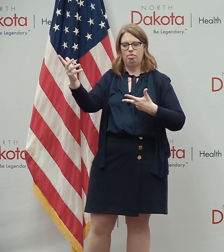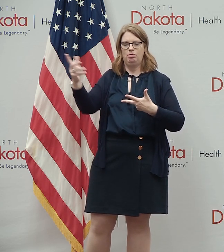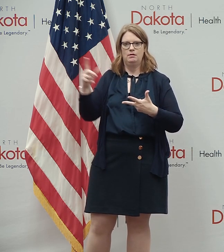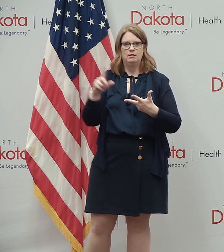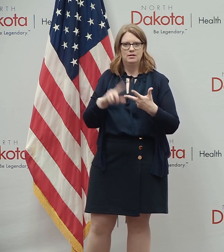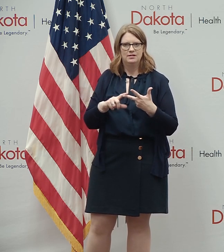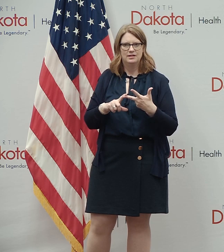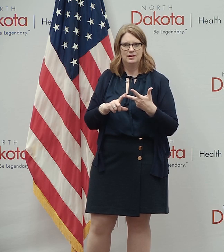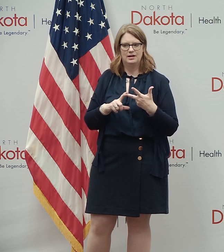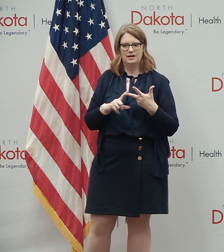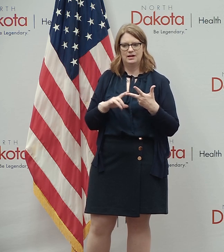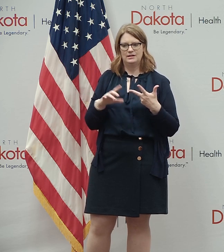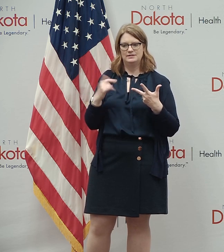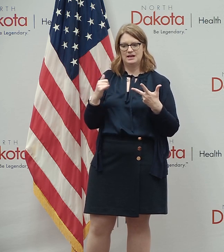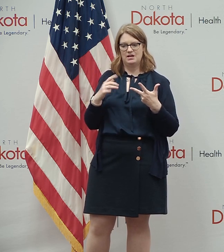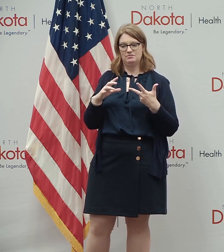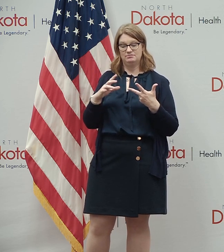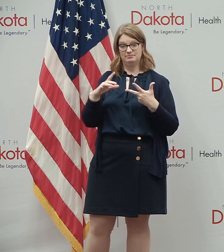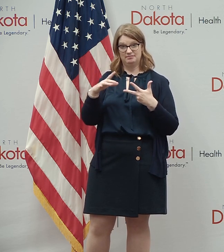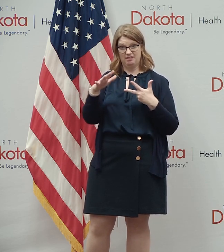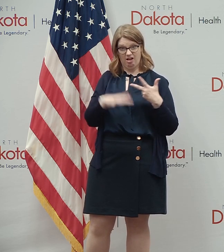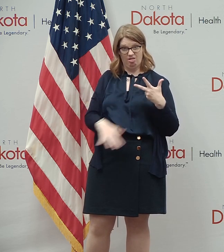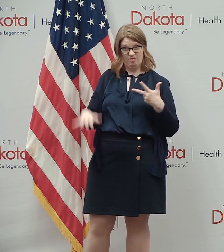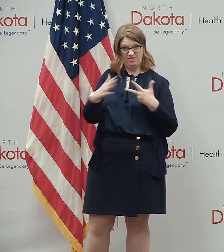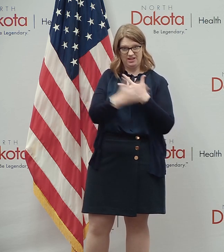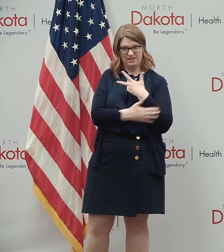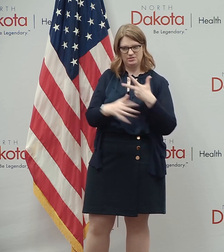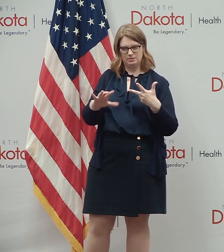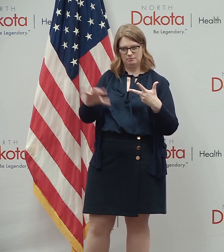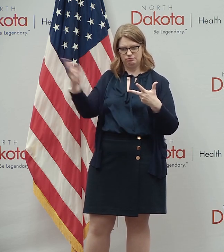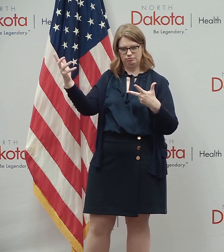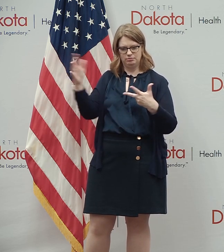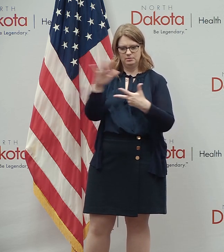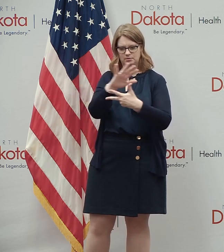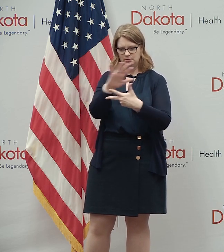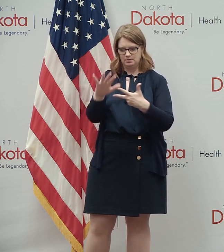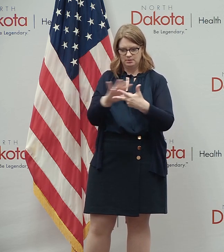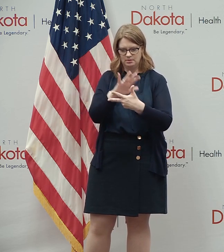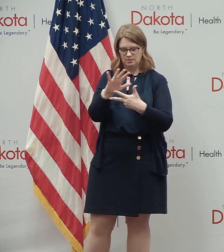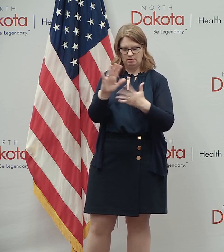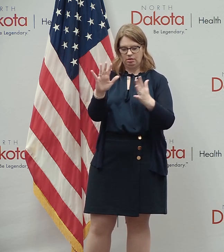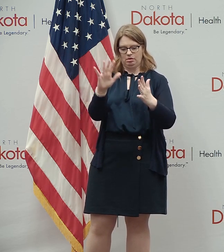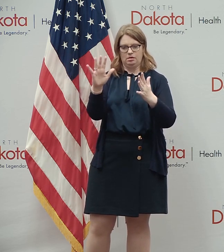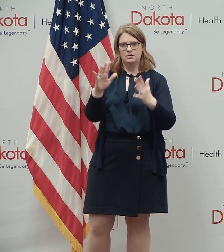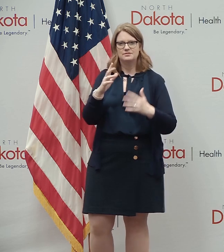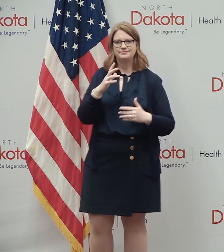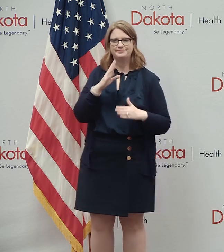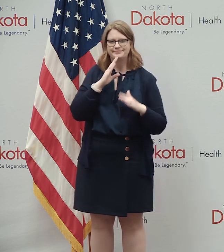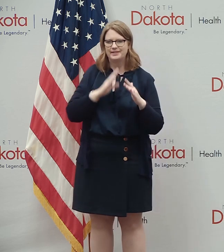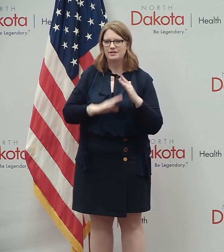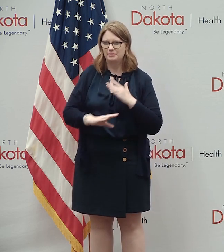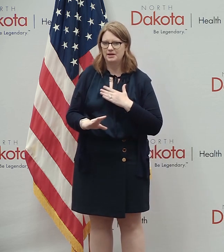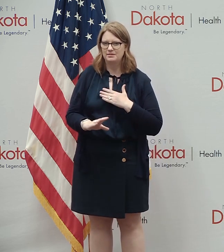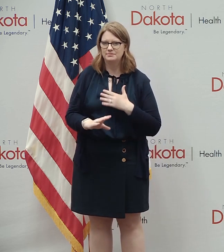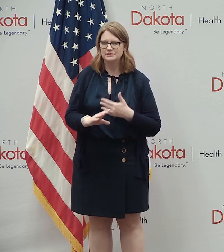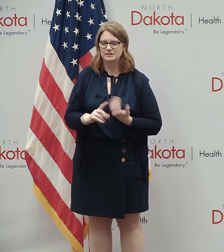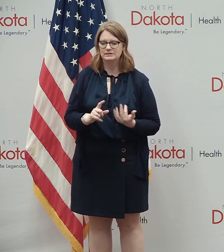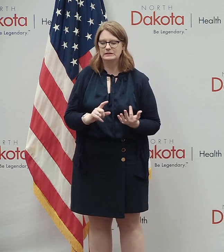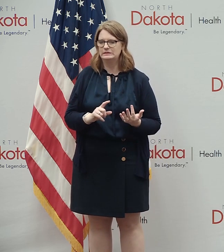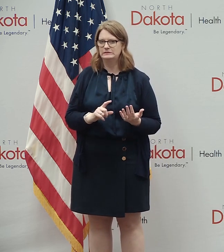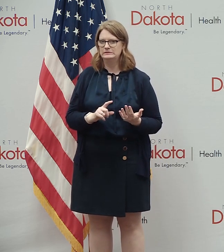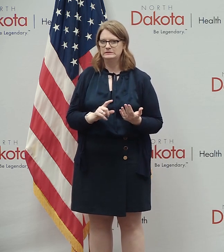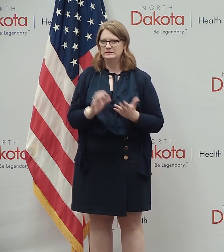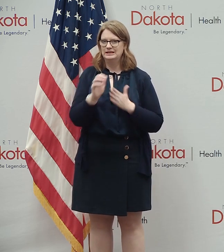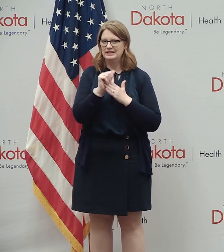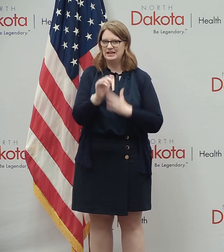and global civil unrest. When we go that, we have to have the humility to know that leaders haven't been through this combination